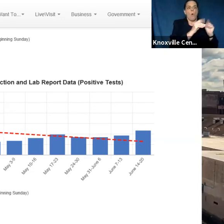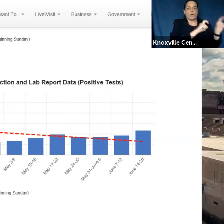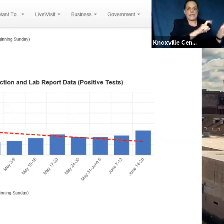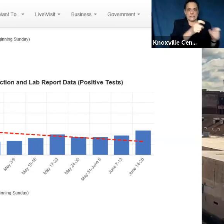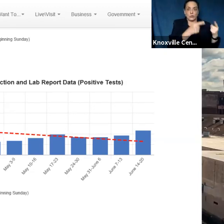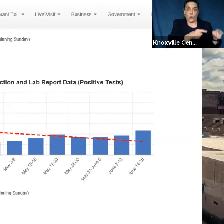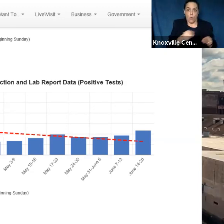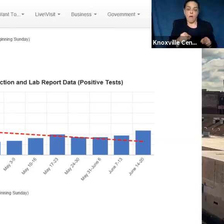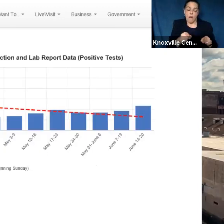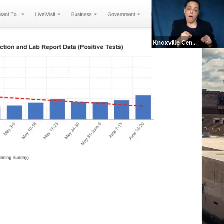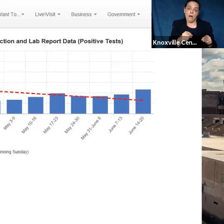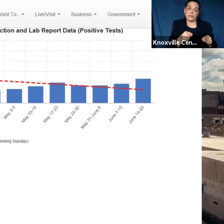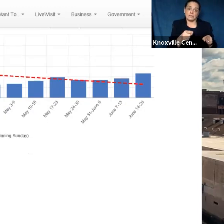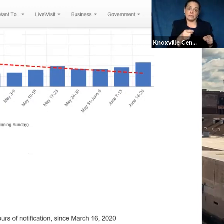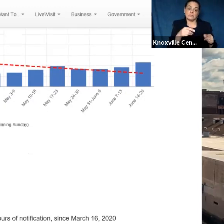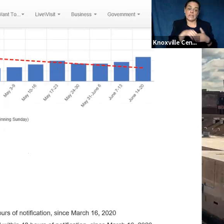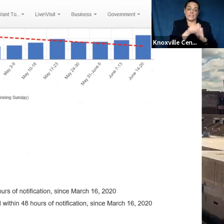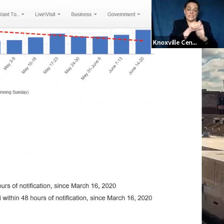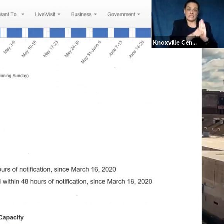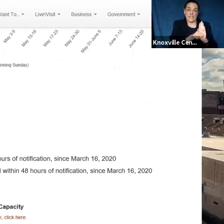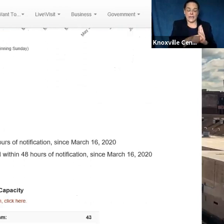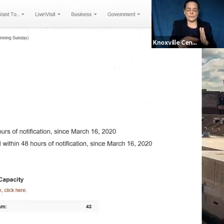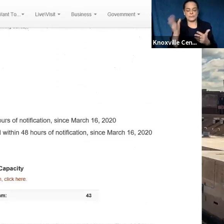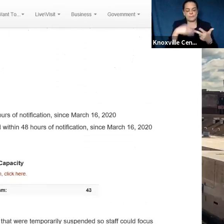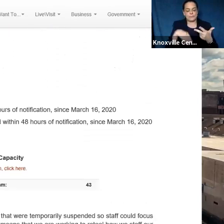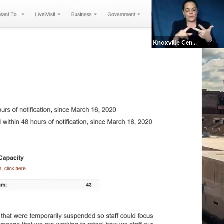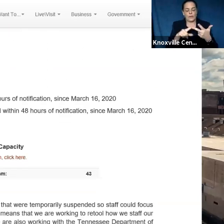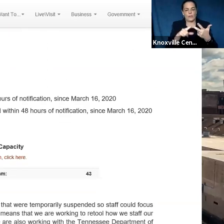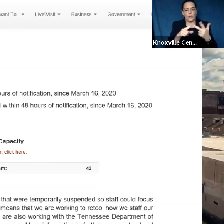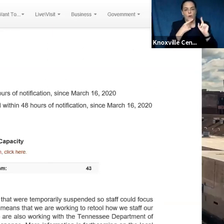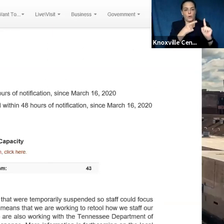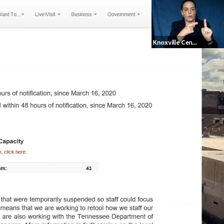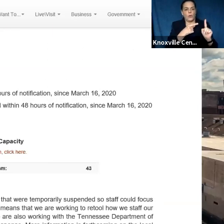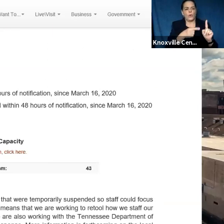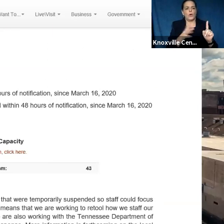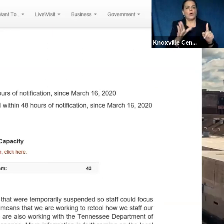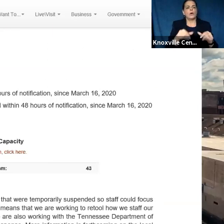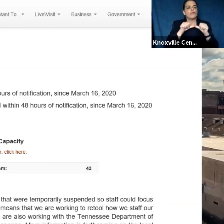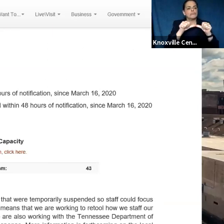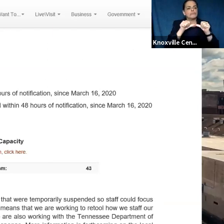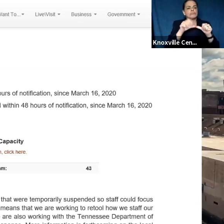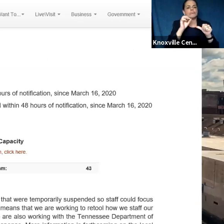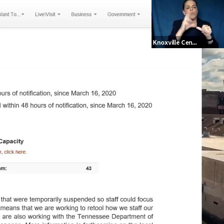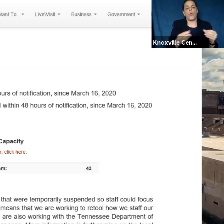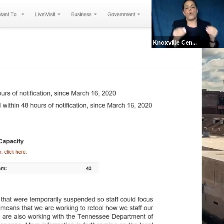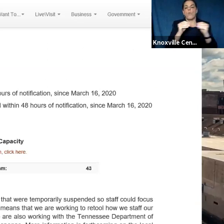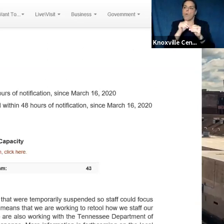the state. Our third benchmark, sustained or increased public health capability.